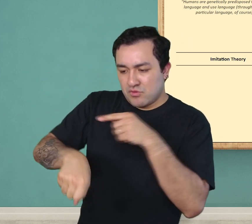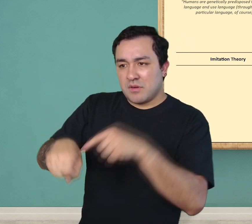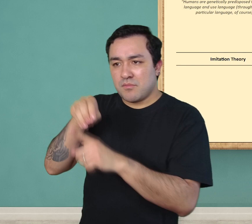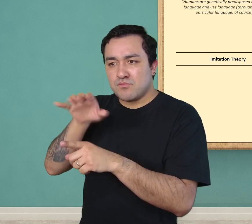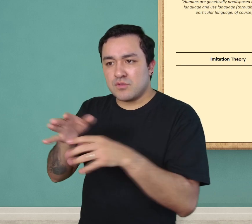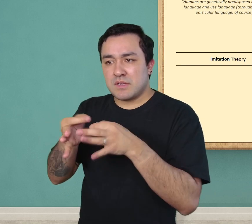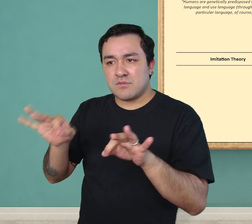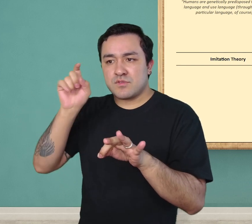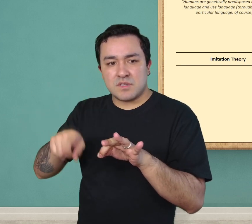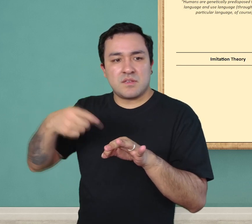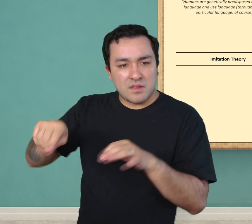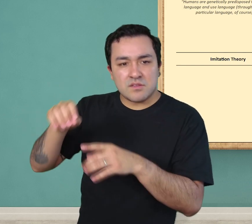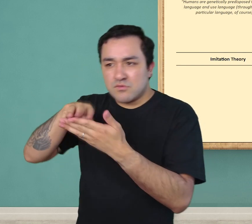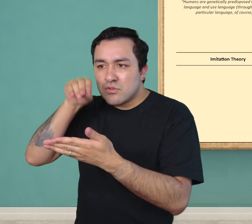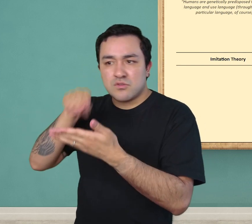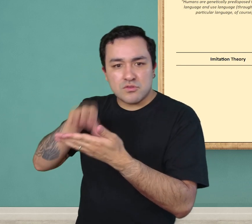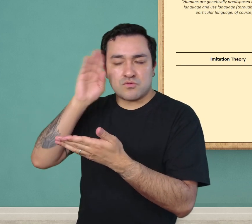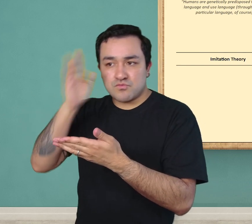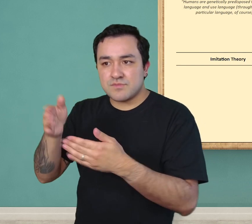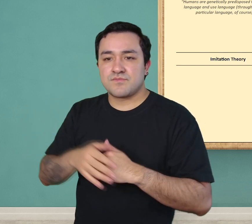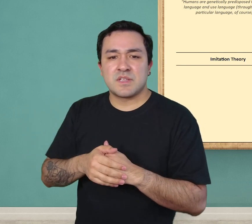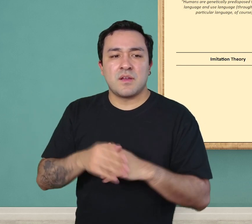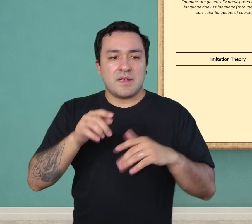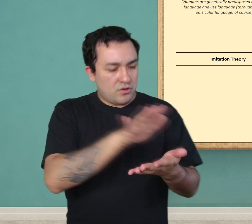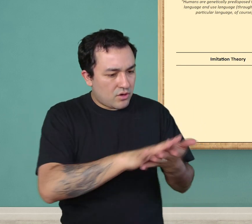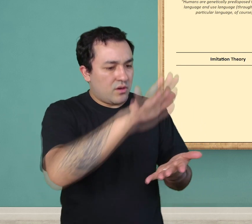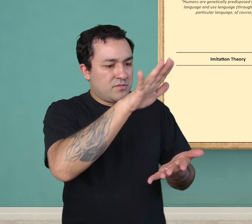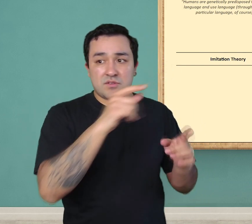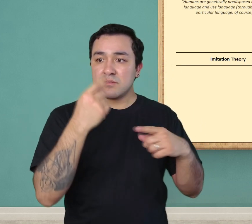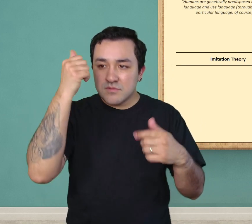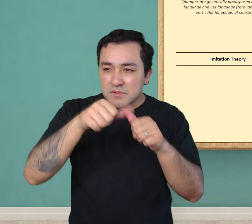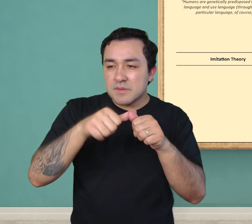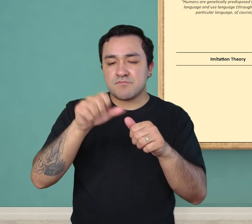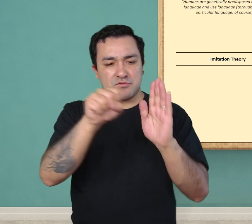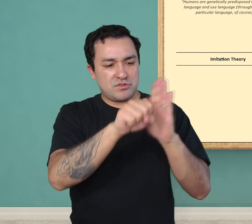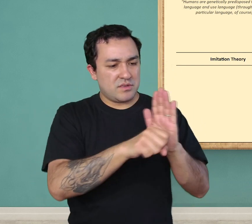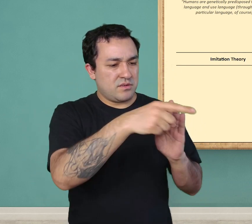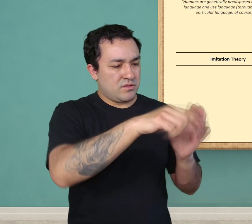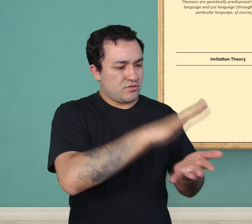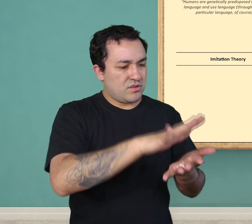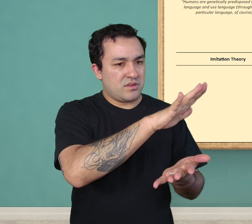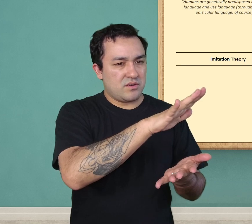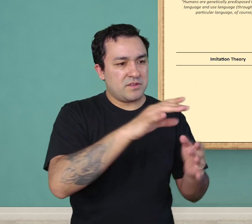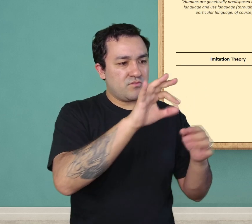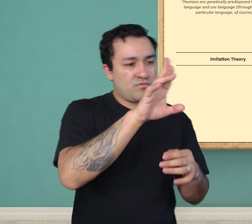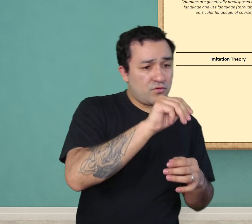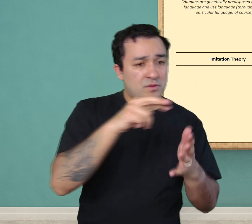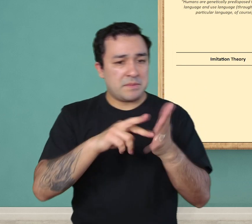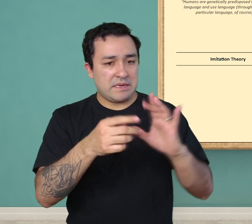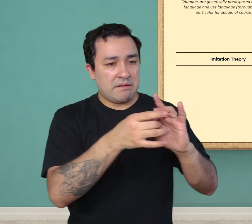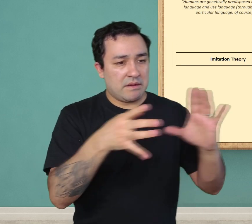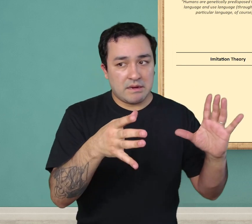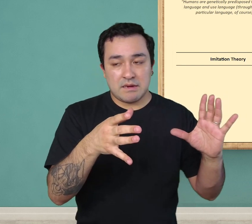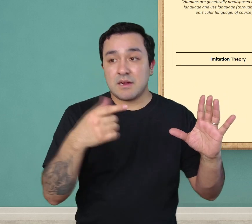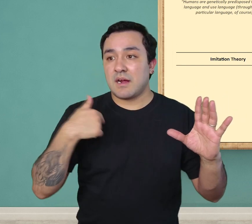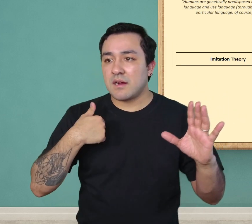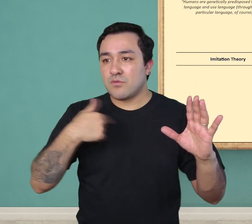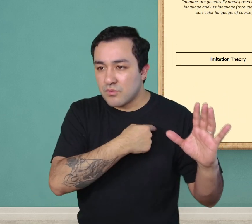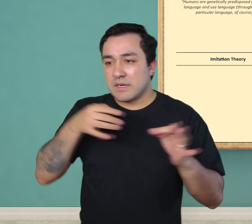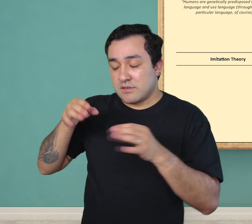This is partially true because babies learn what they are exposed to, and the arbitrariness of language makes it impossible to naturally learn without